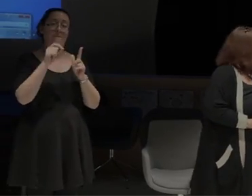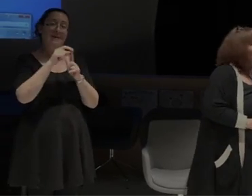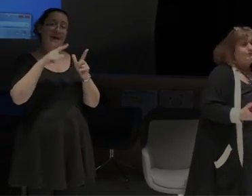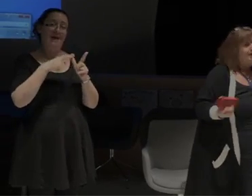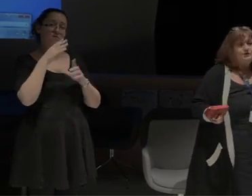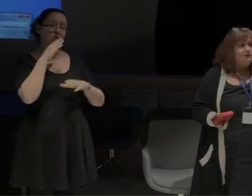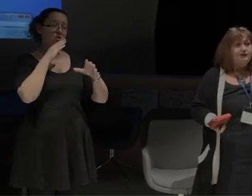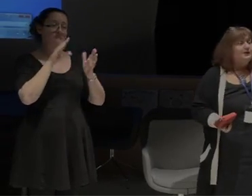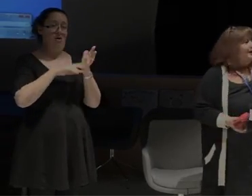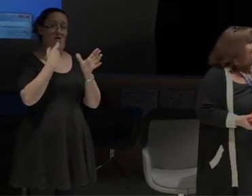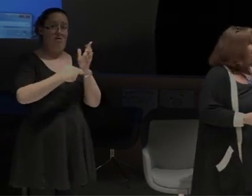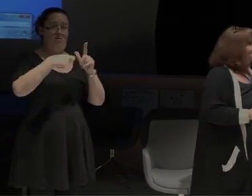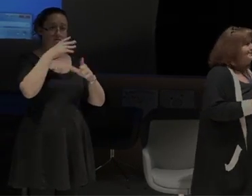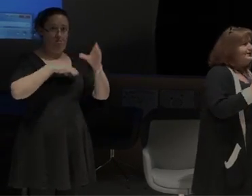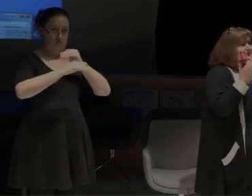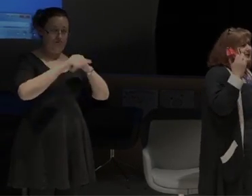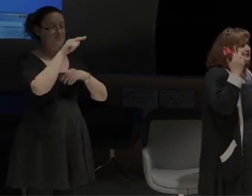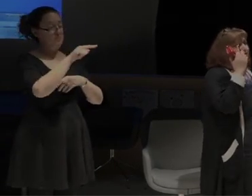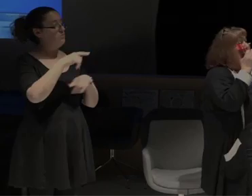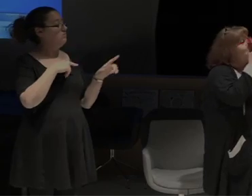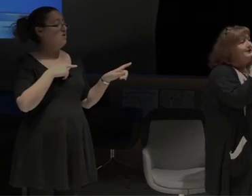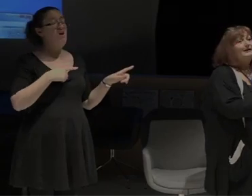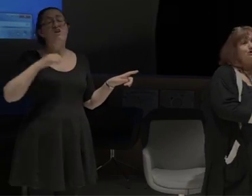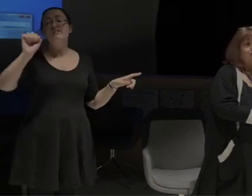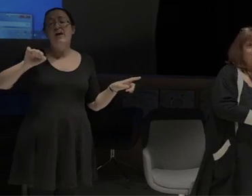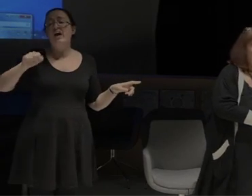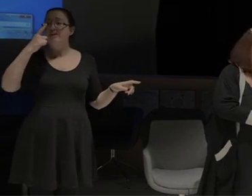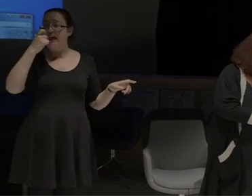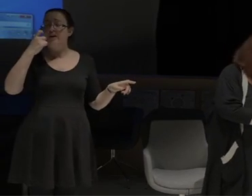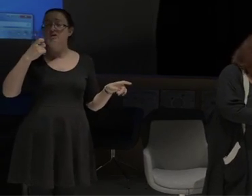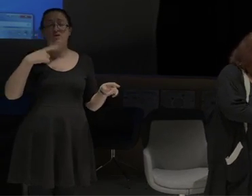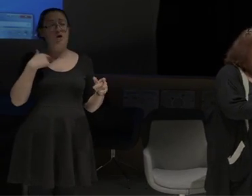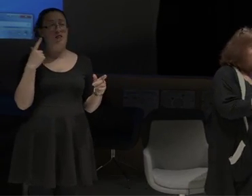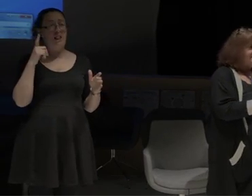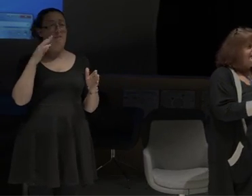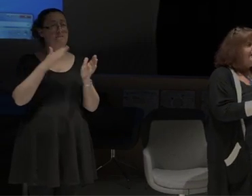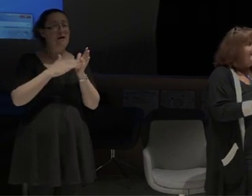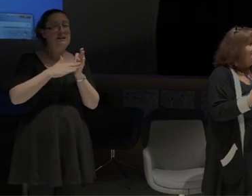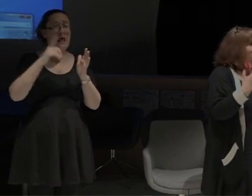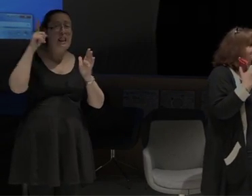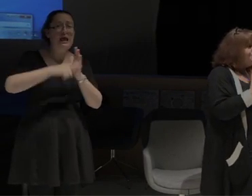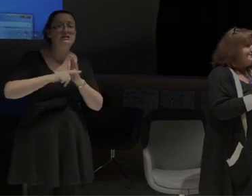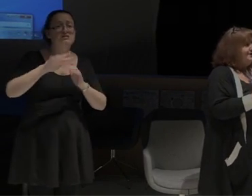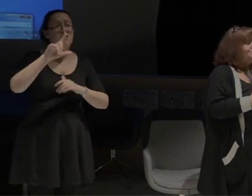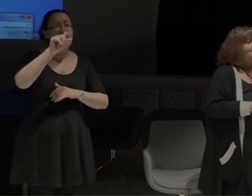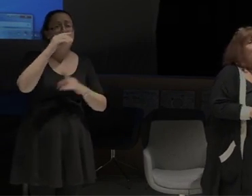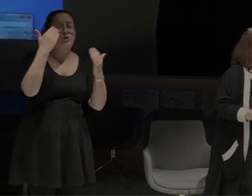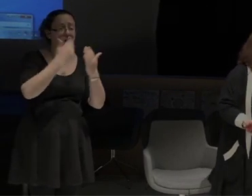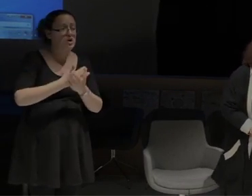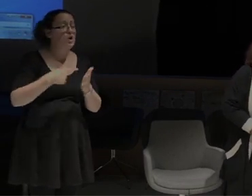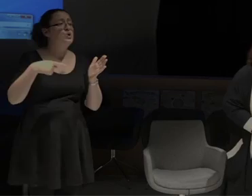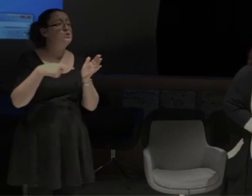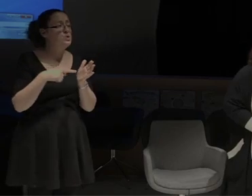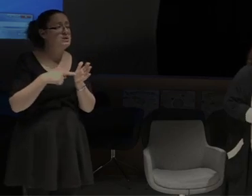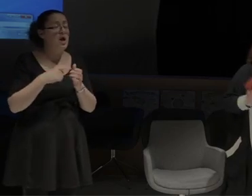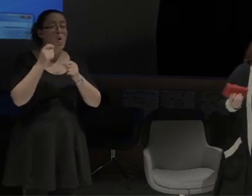sure, fine, right, do it. She was here till, I don't know what, about 11 o'clock at night with us on Monday, and then Tuesday, she said, oh, when I got up